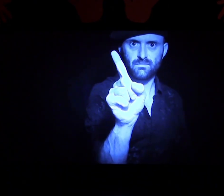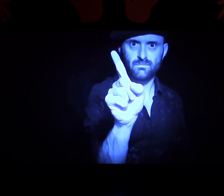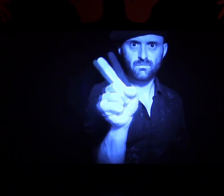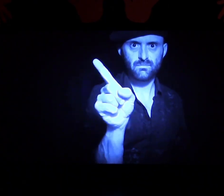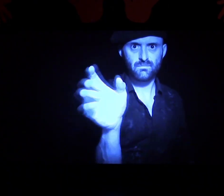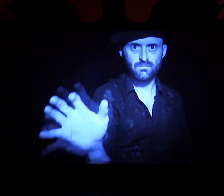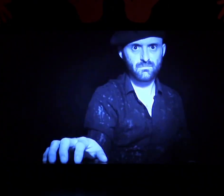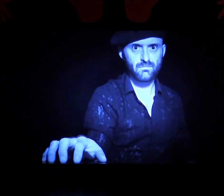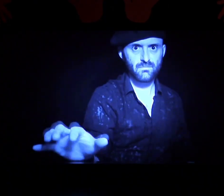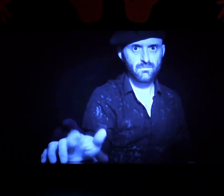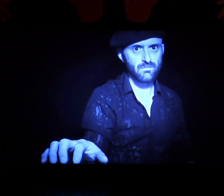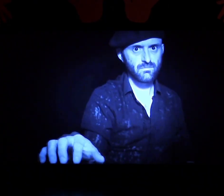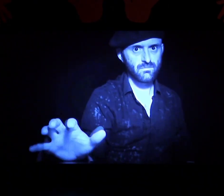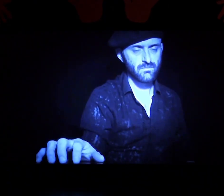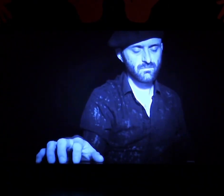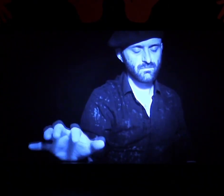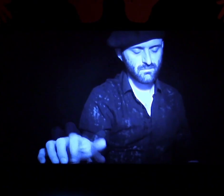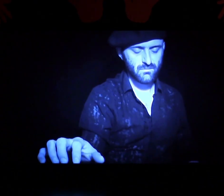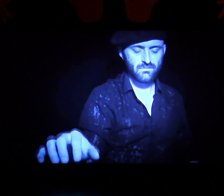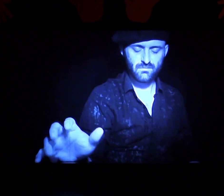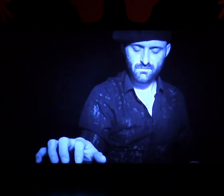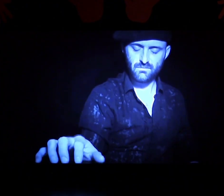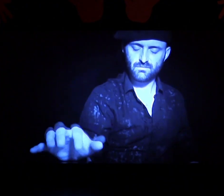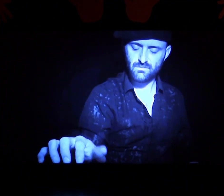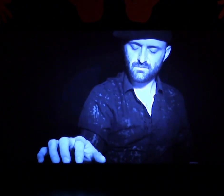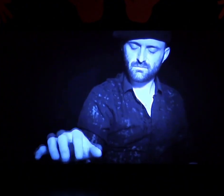Time passing, tick, tock, tick, tock, tick.